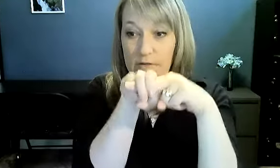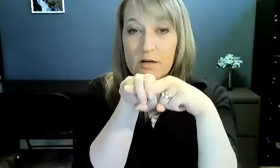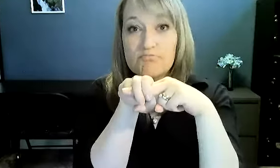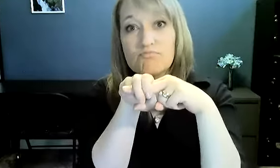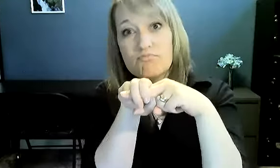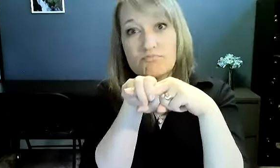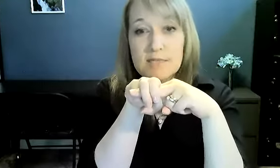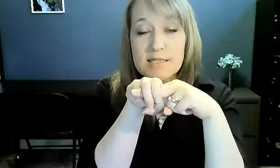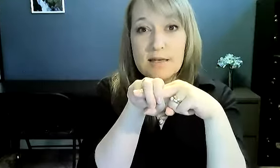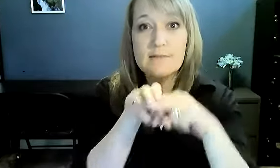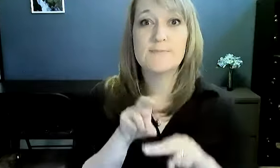over, sitting.